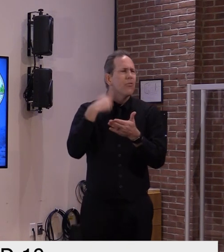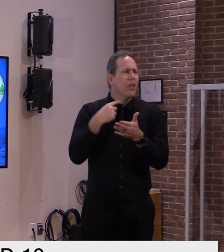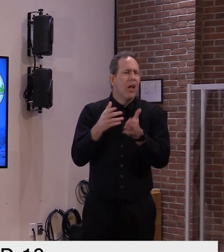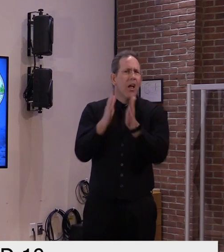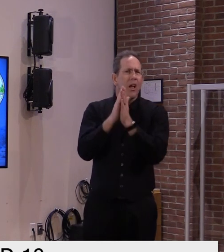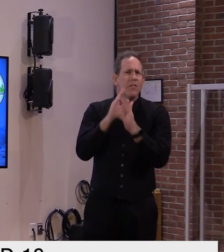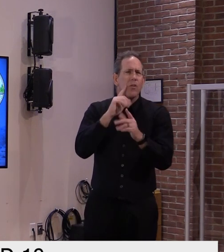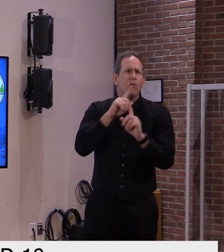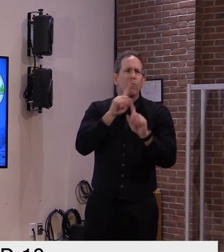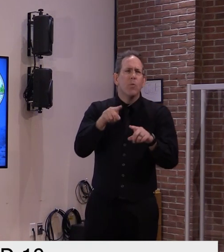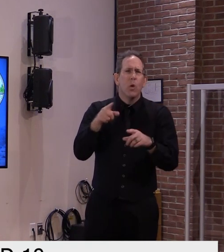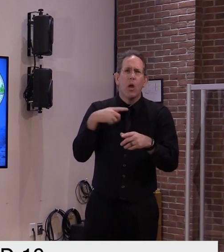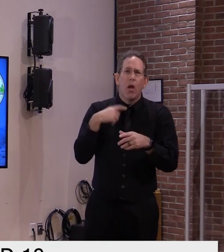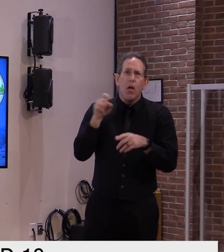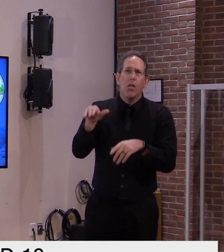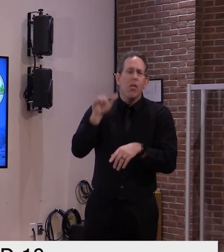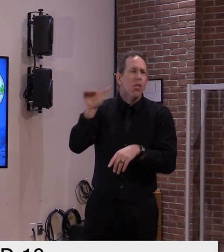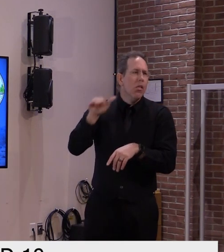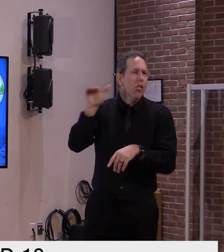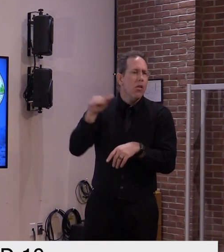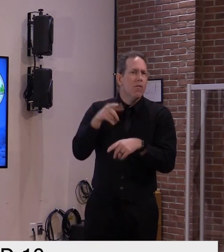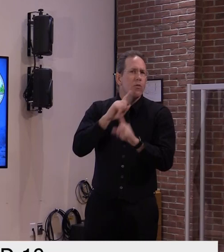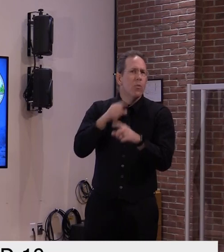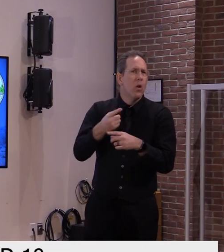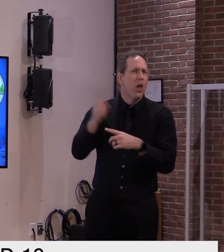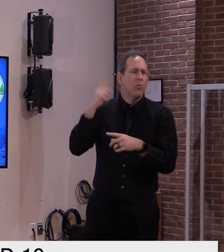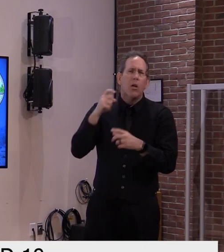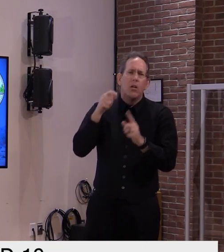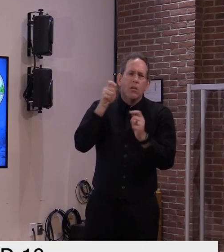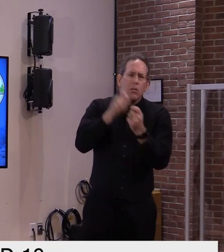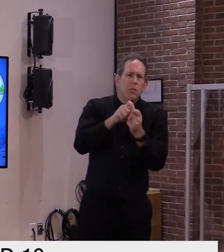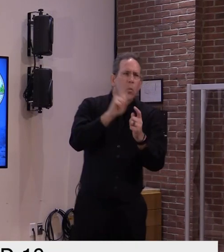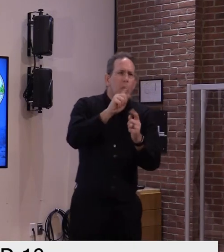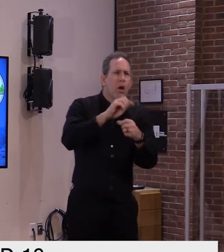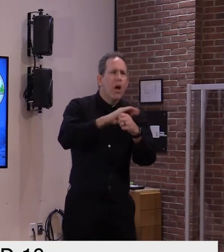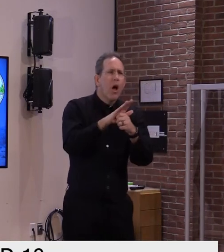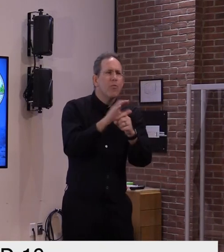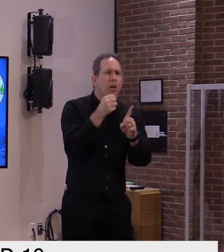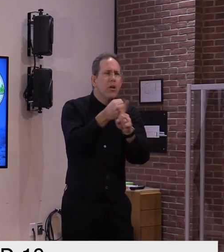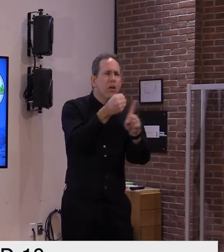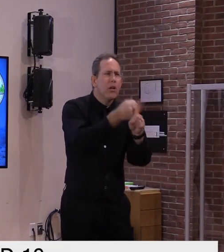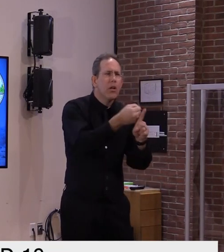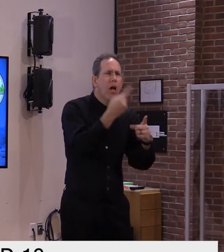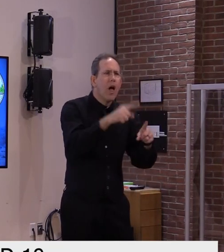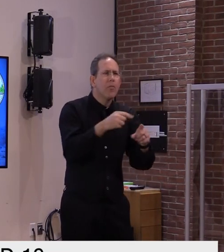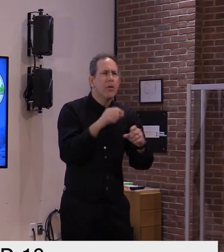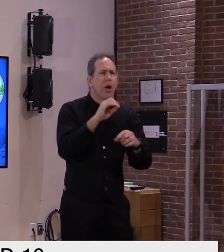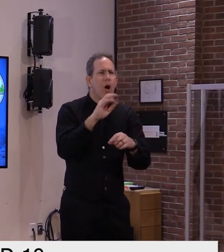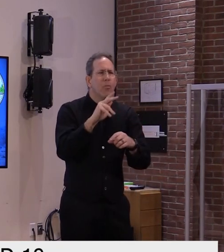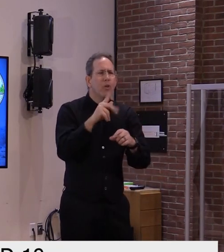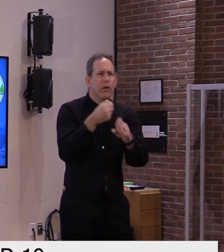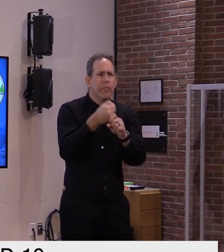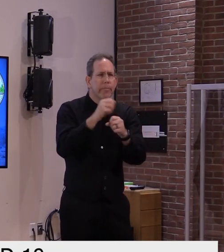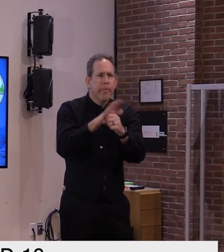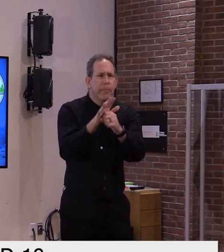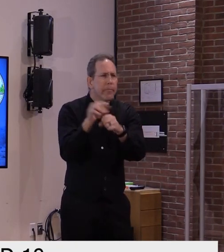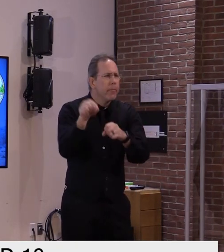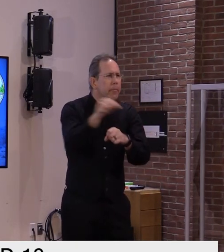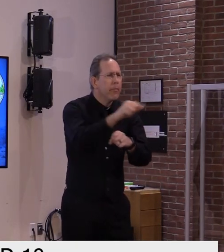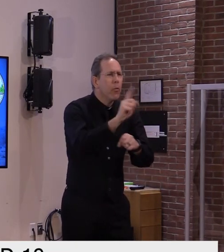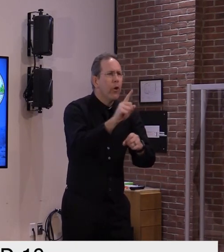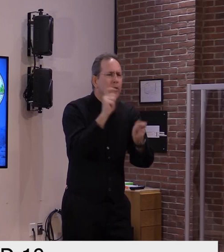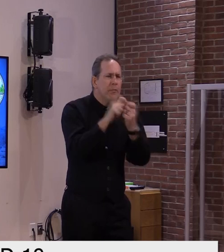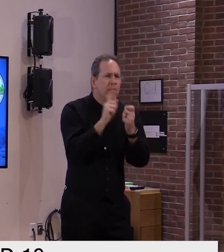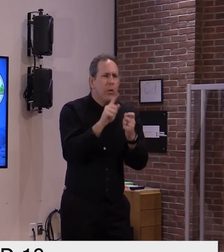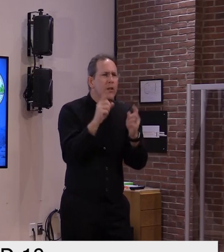that report going to be forthcoming? Can you give us an update on that? Yes, I'm aware that you're that